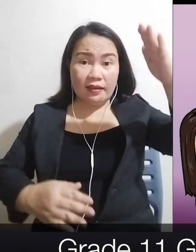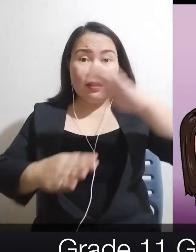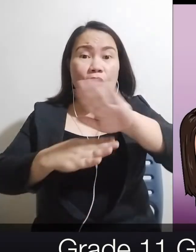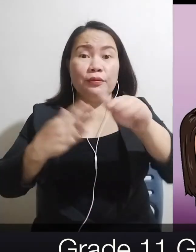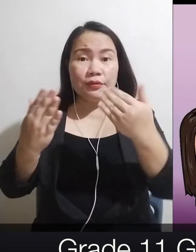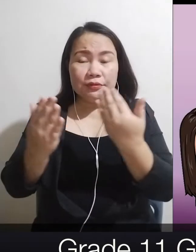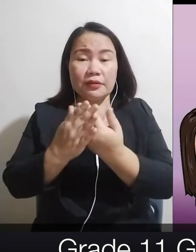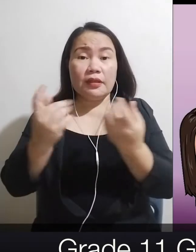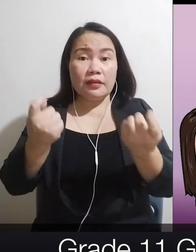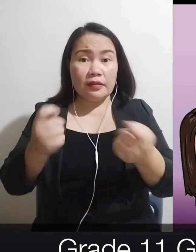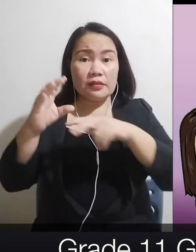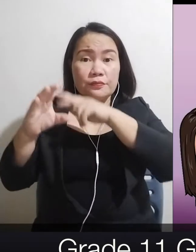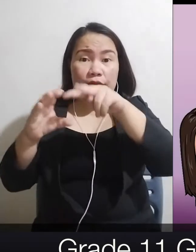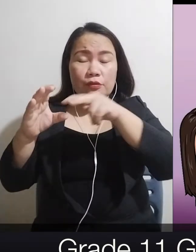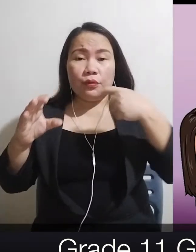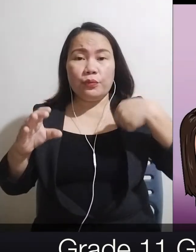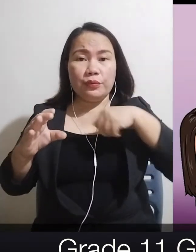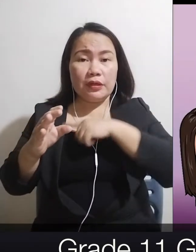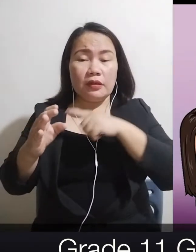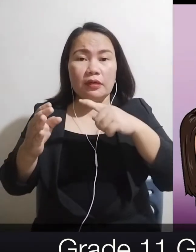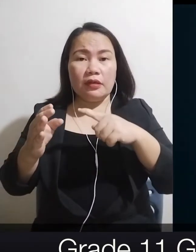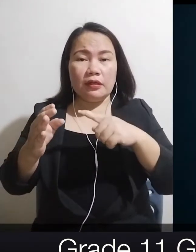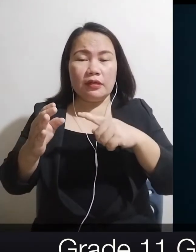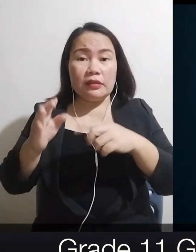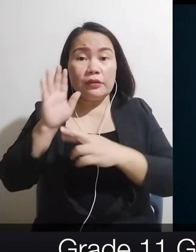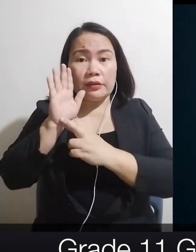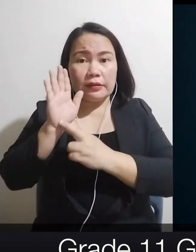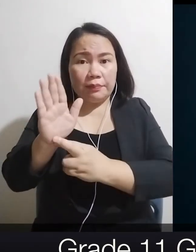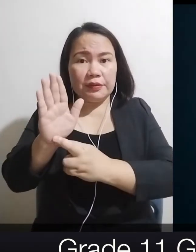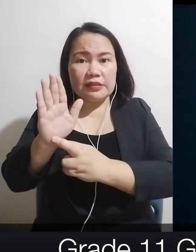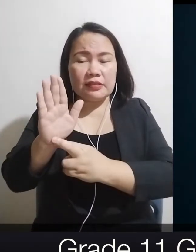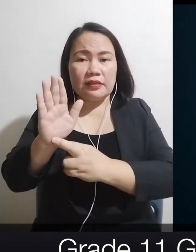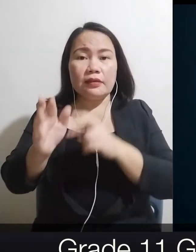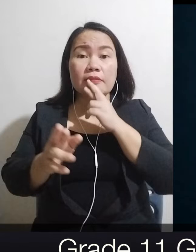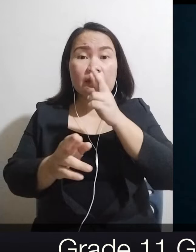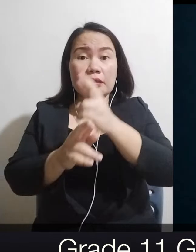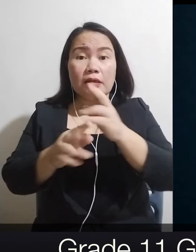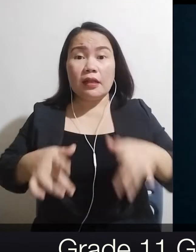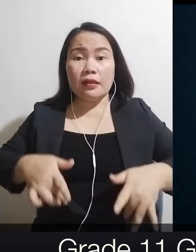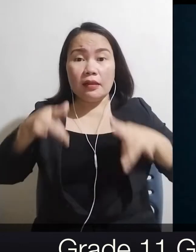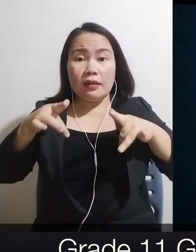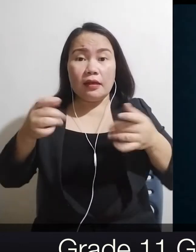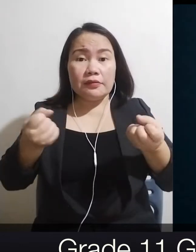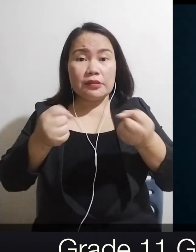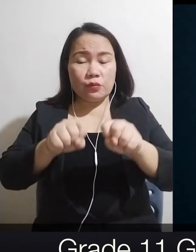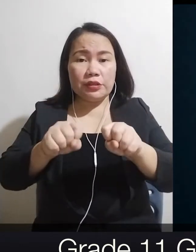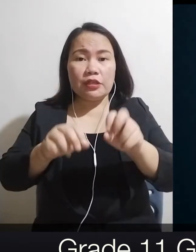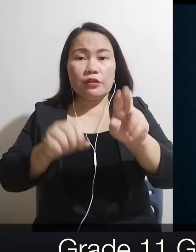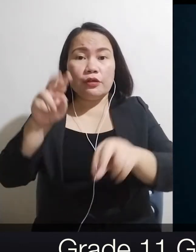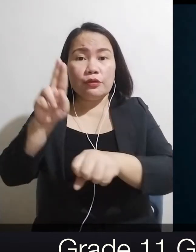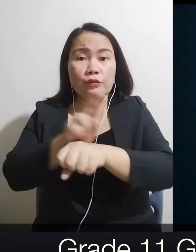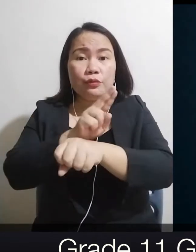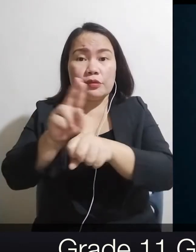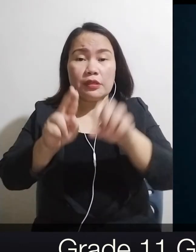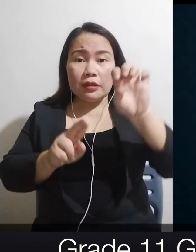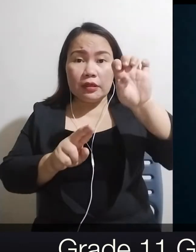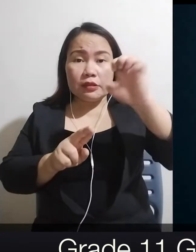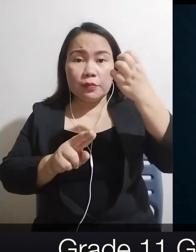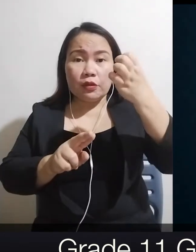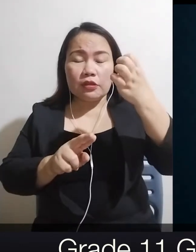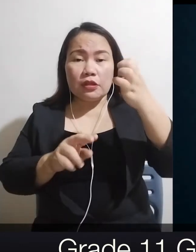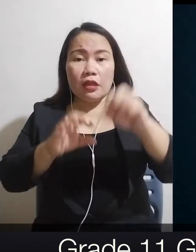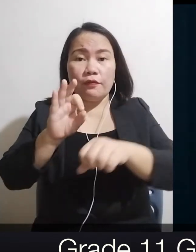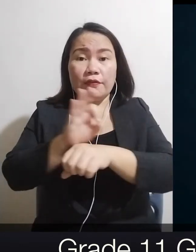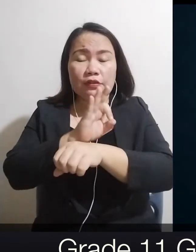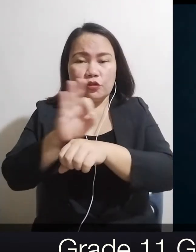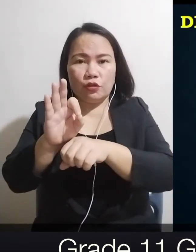Hello mga kawawmat, in this video we are going to represent real-life situation using exponential